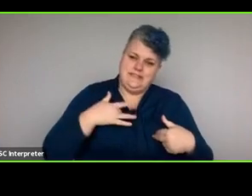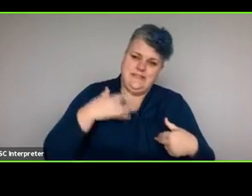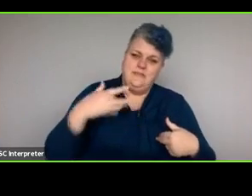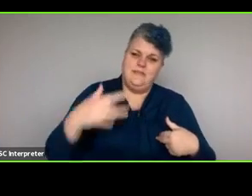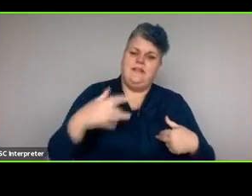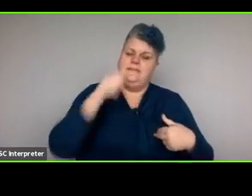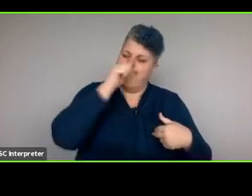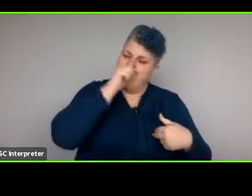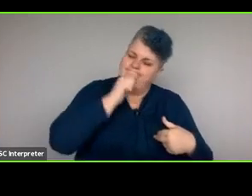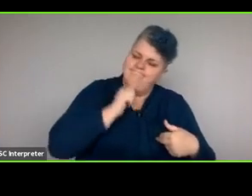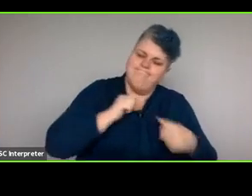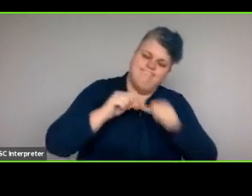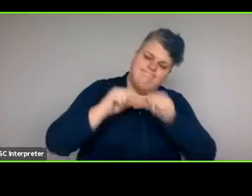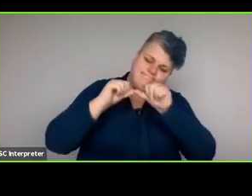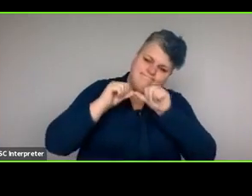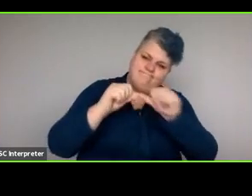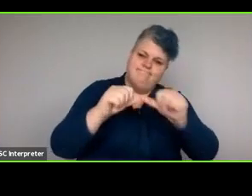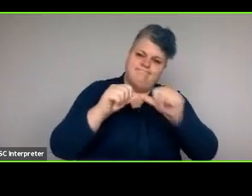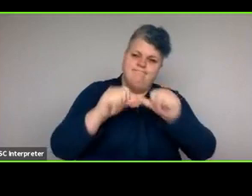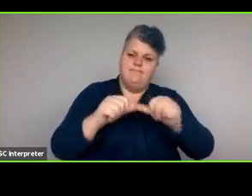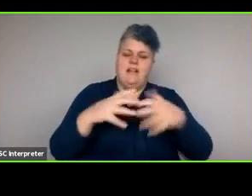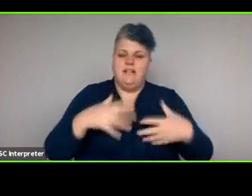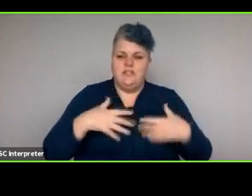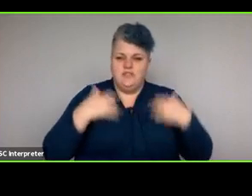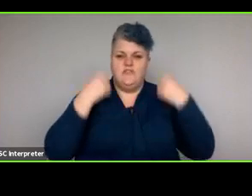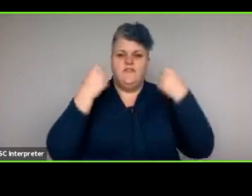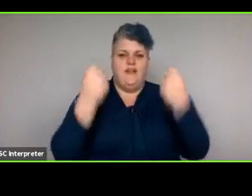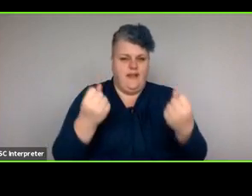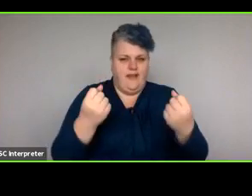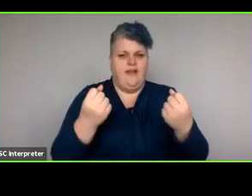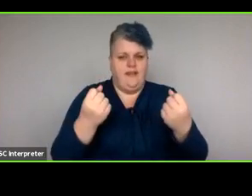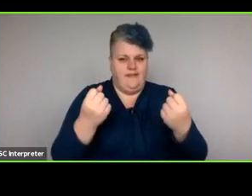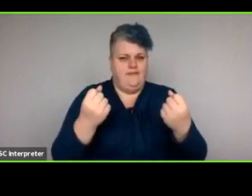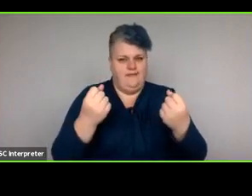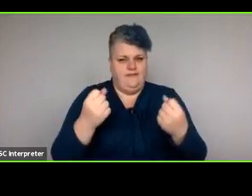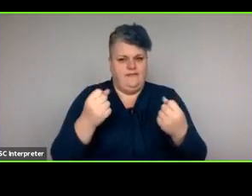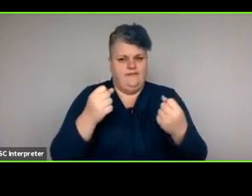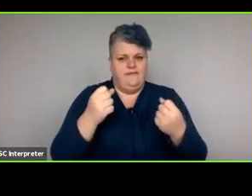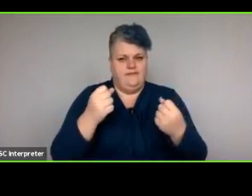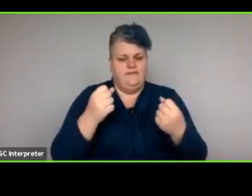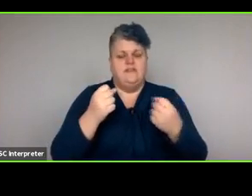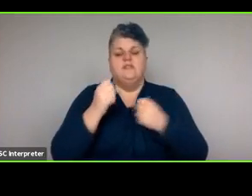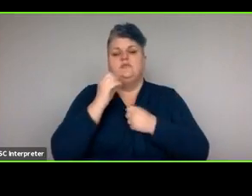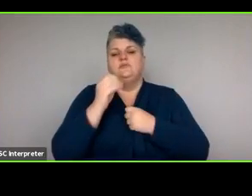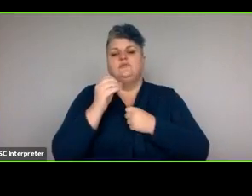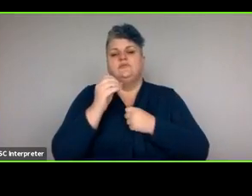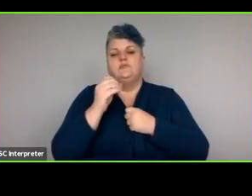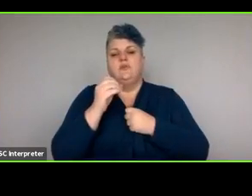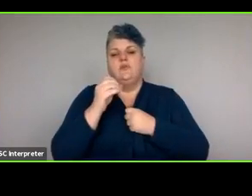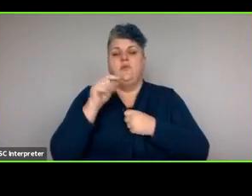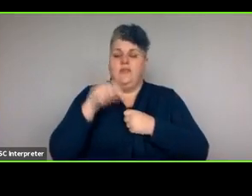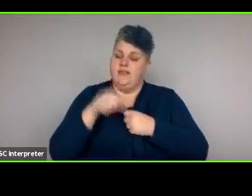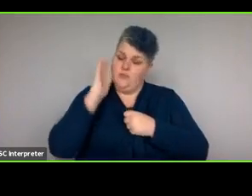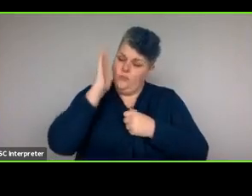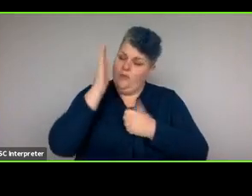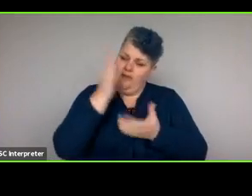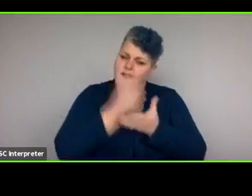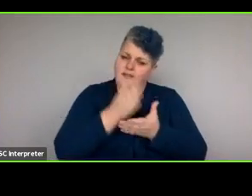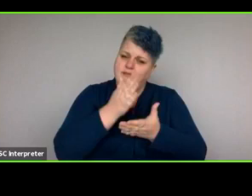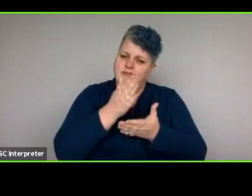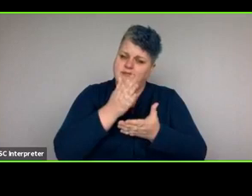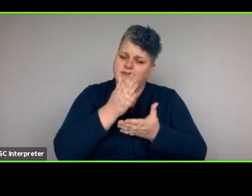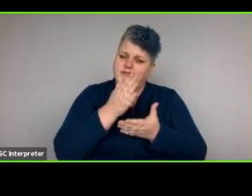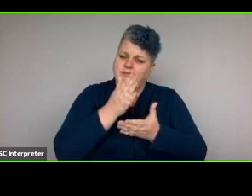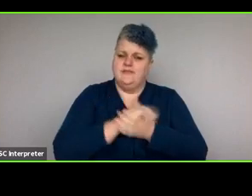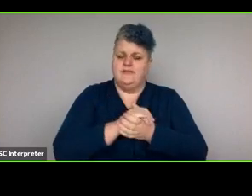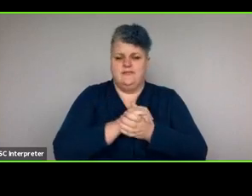resilient and to survive these type of things. So understand that this will end, and